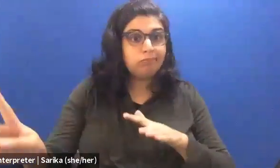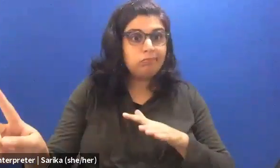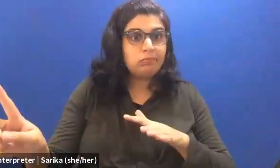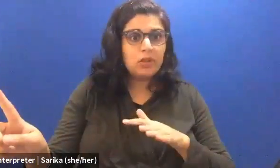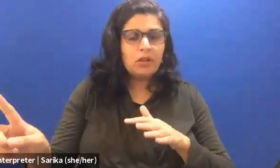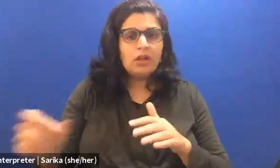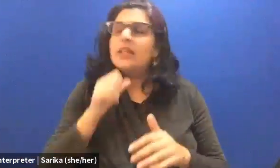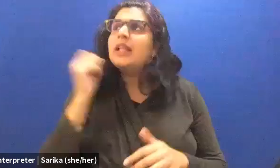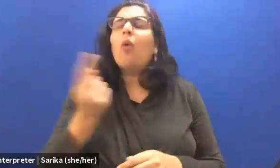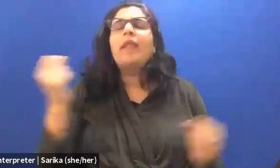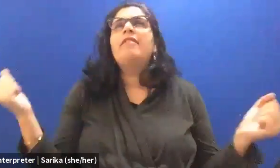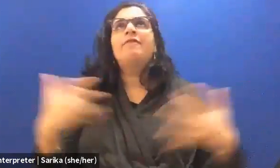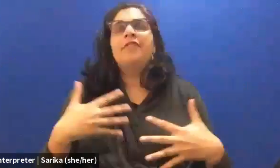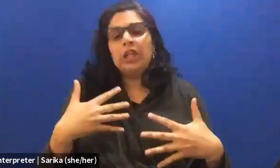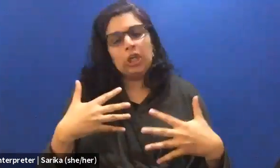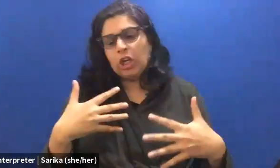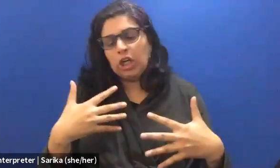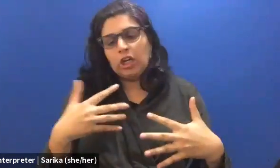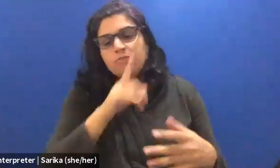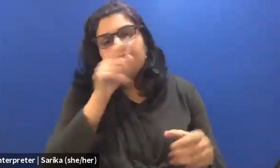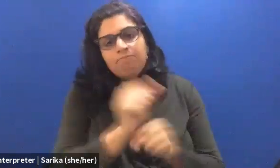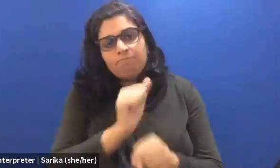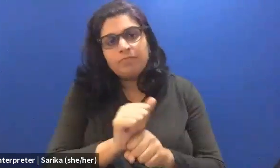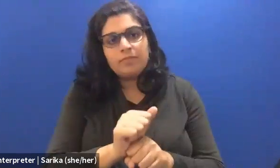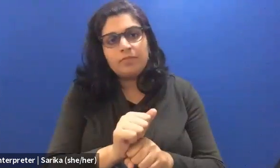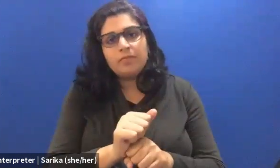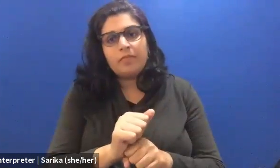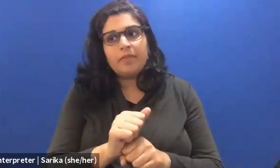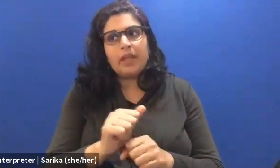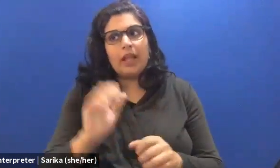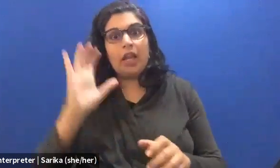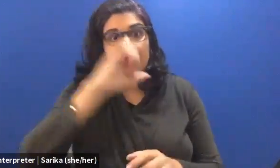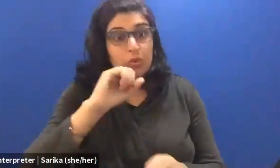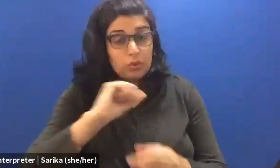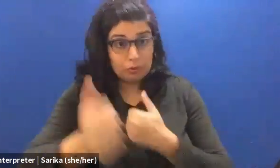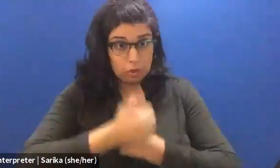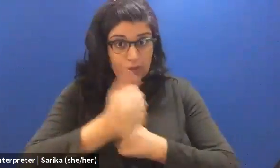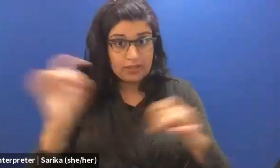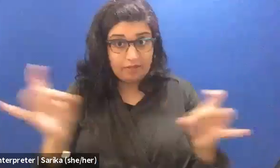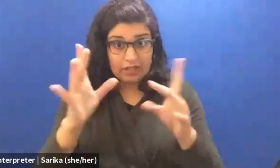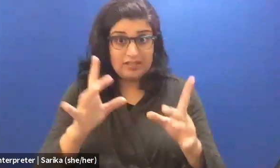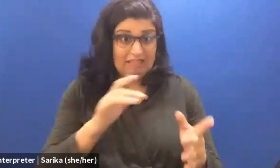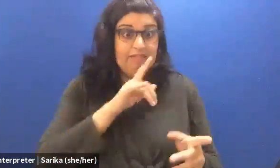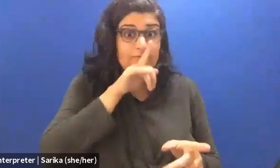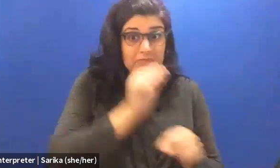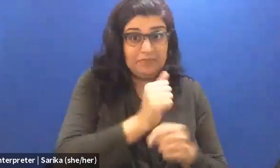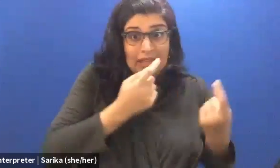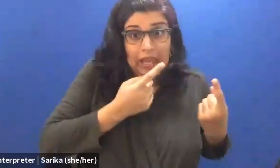only fear of real and perceived threats of violence, which is a reality when you